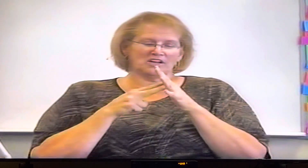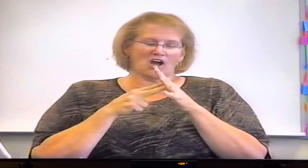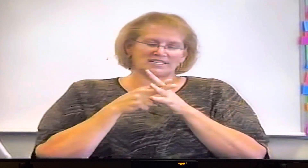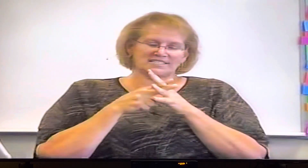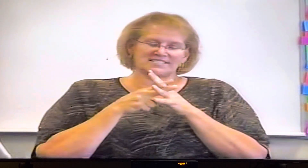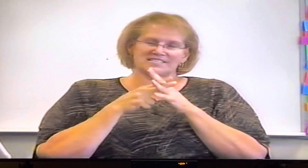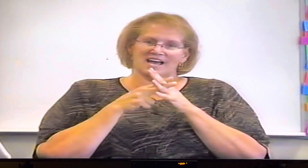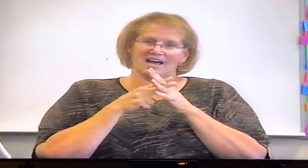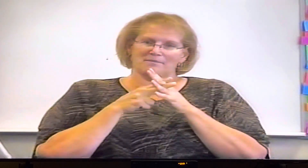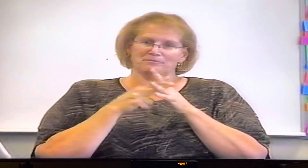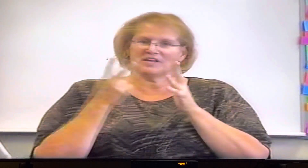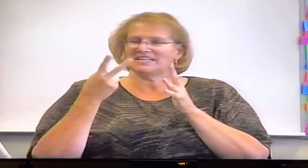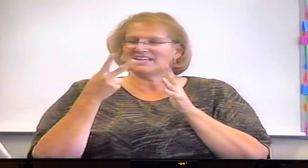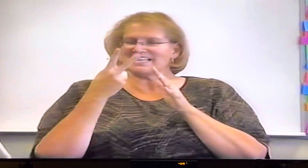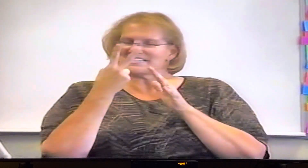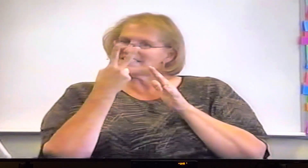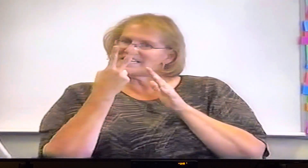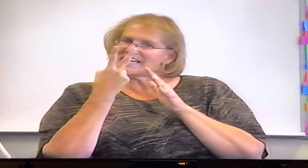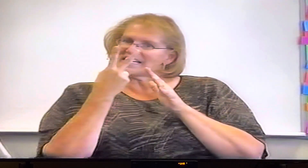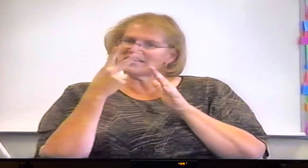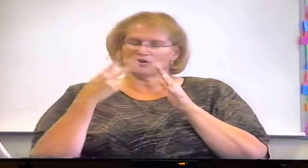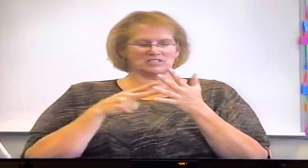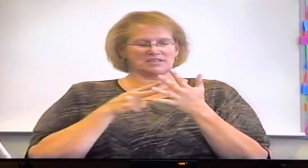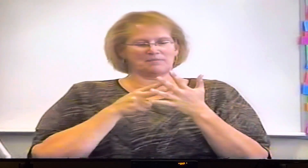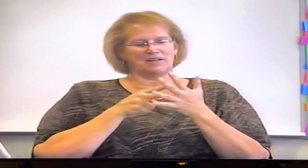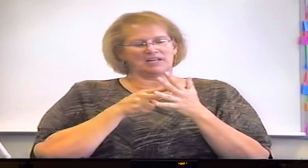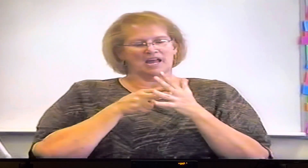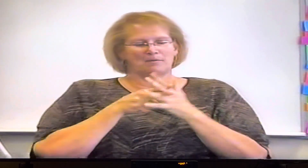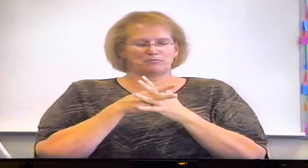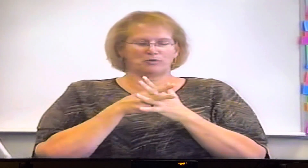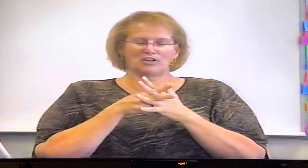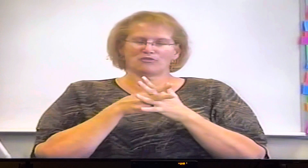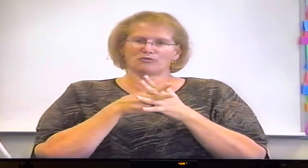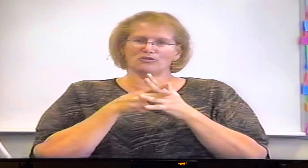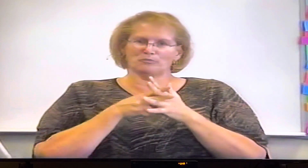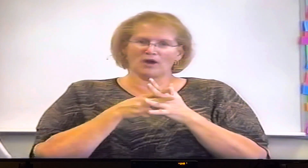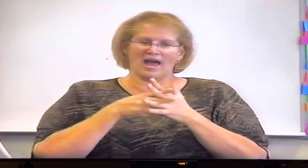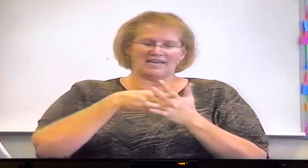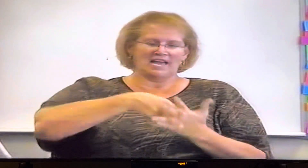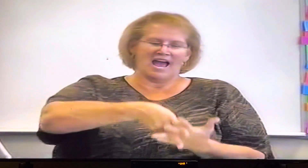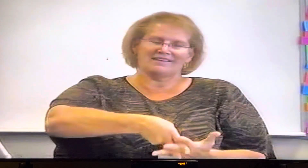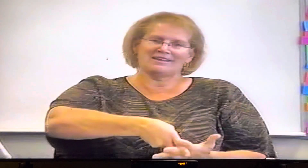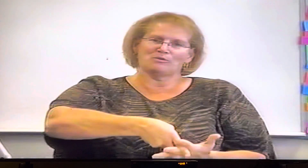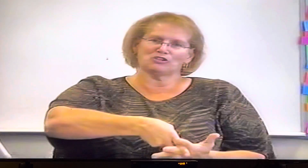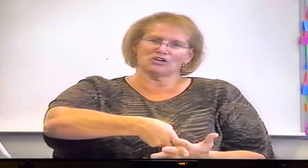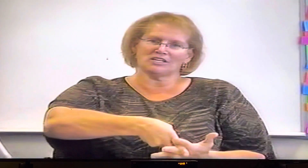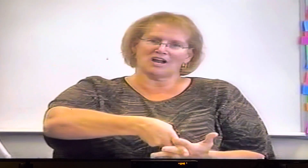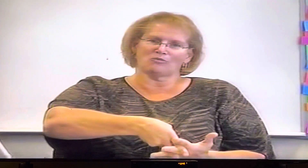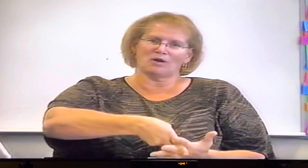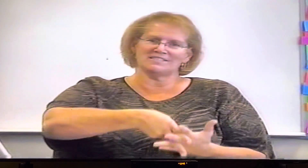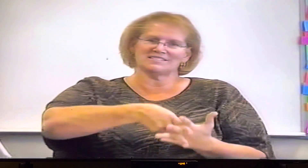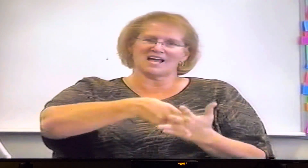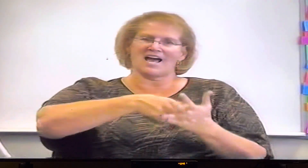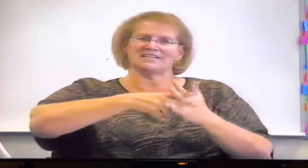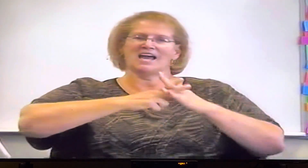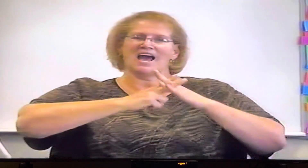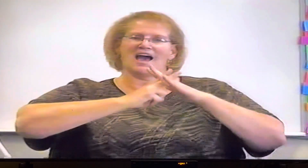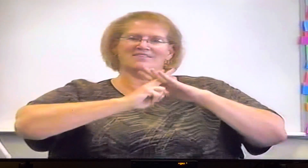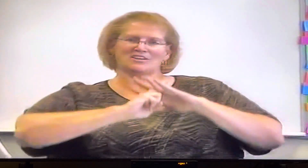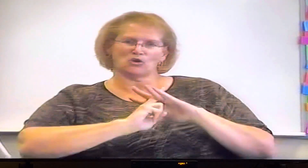on like a stick or something, put it through the bread, and they would cook it on one side and then cook